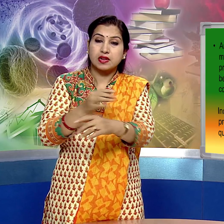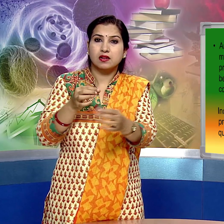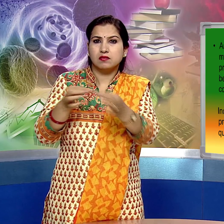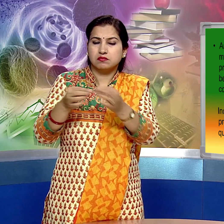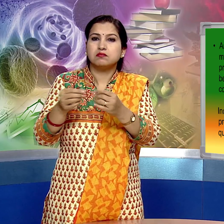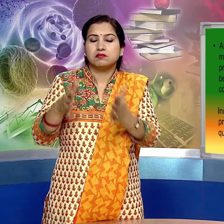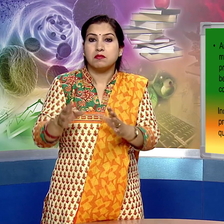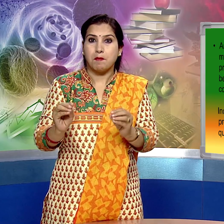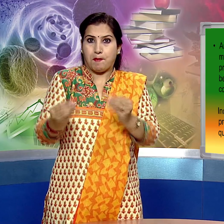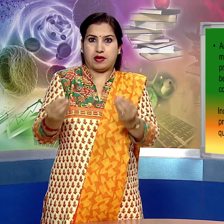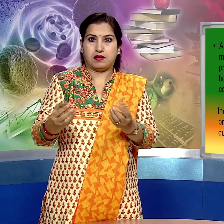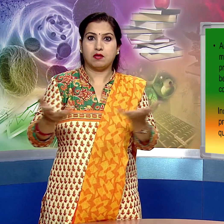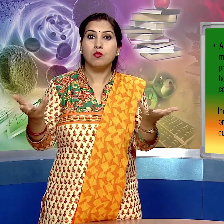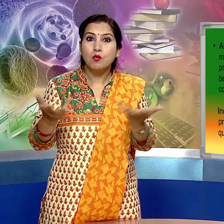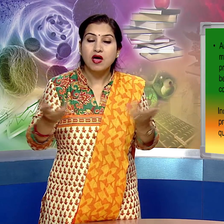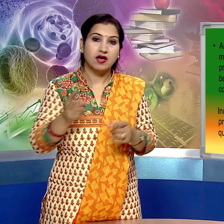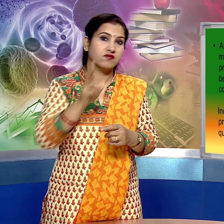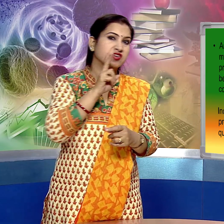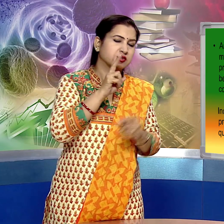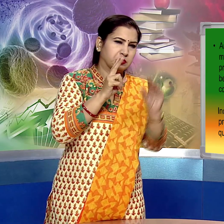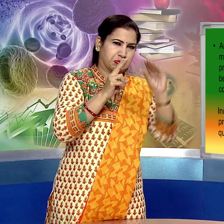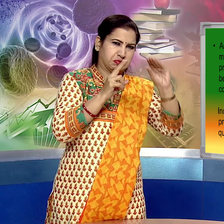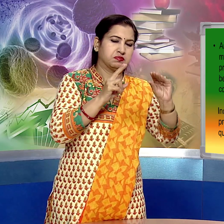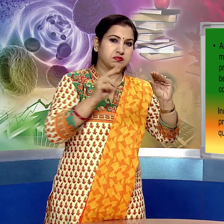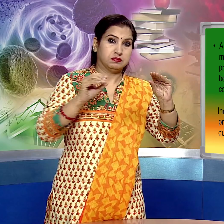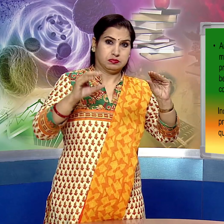etc. They are better than vegetable proteins